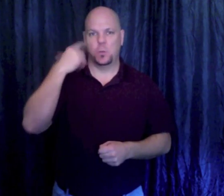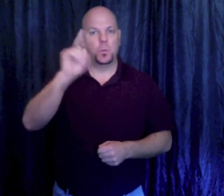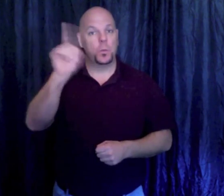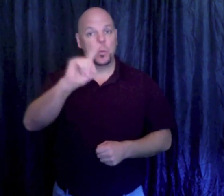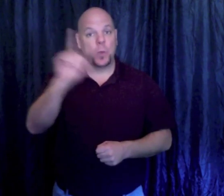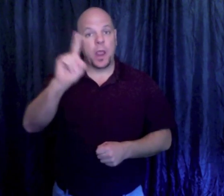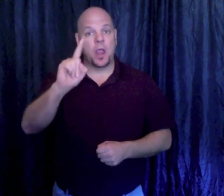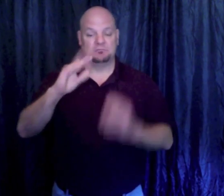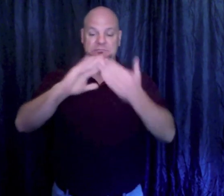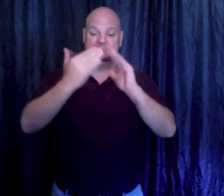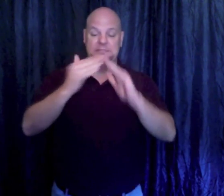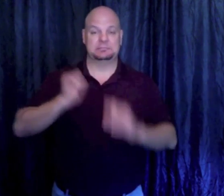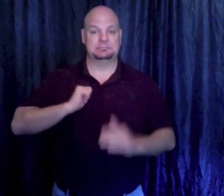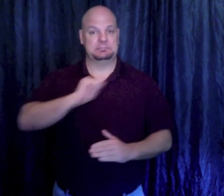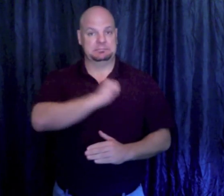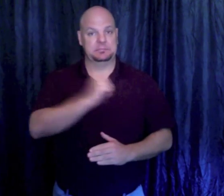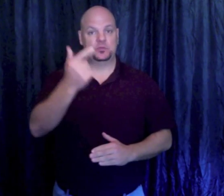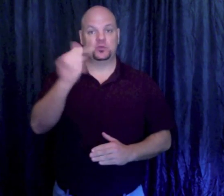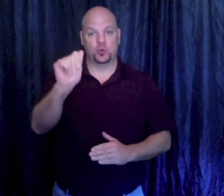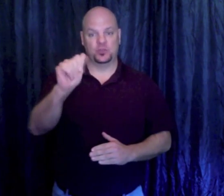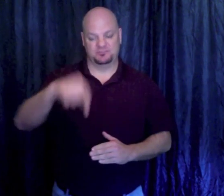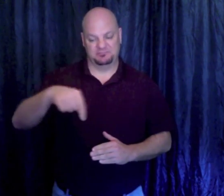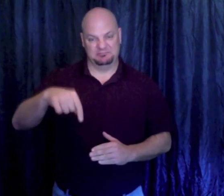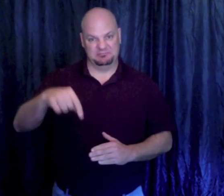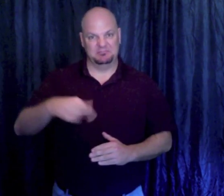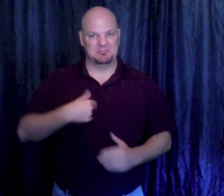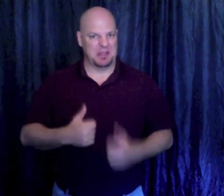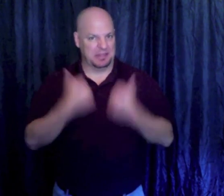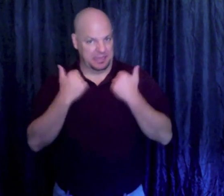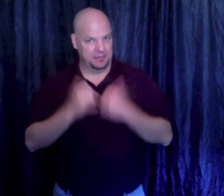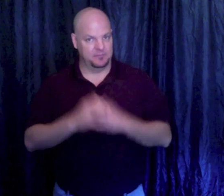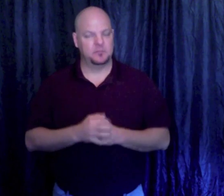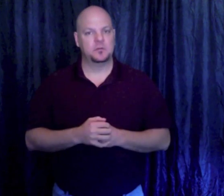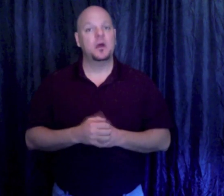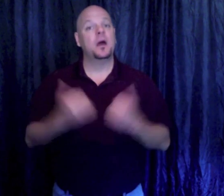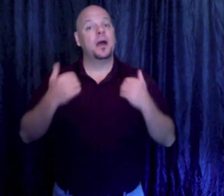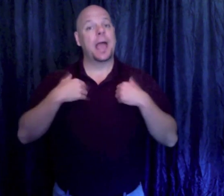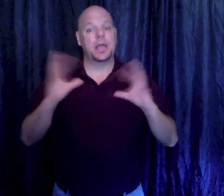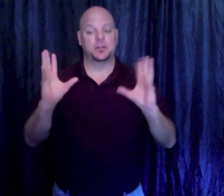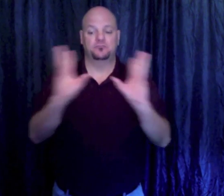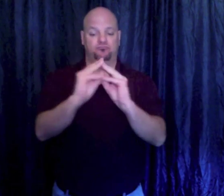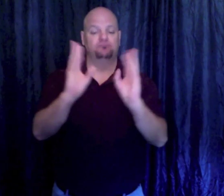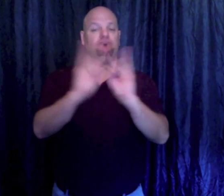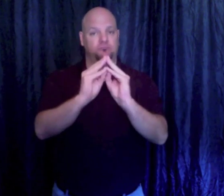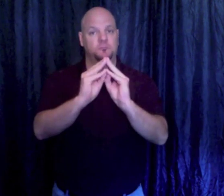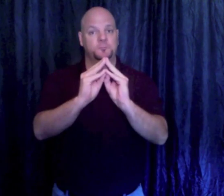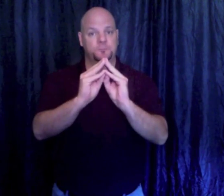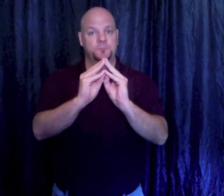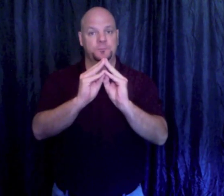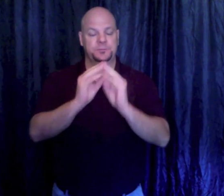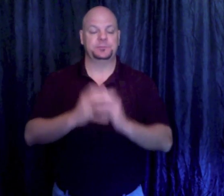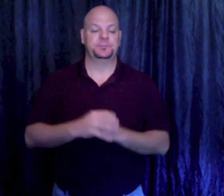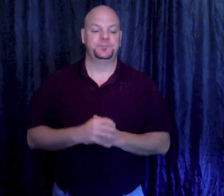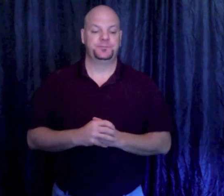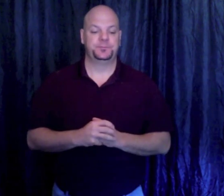Atlanta, Georgia. We had a symposium, and we had deaf